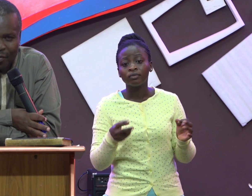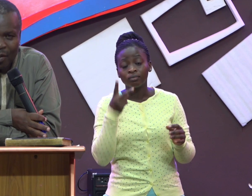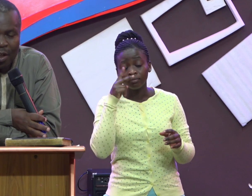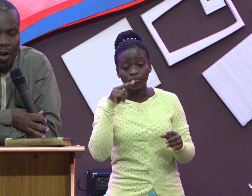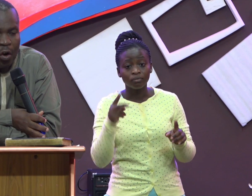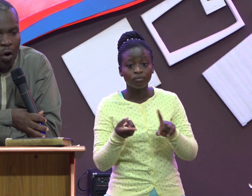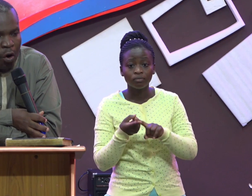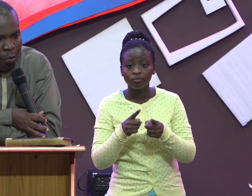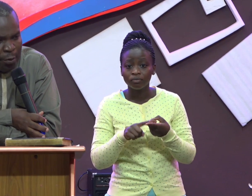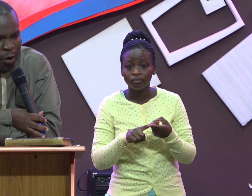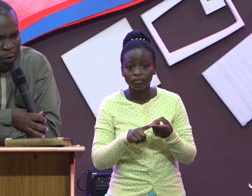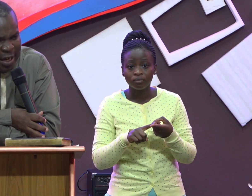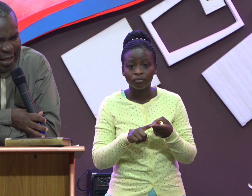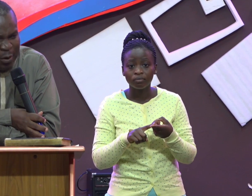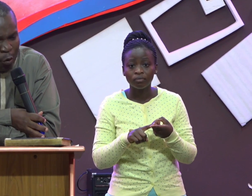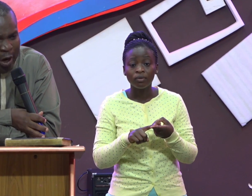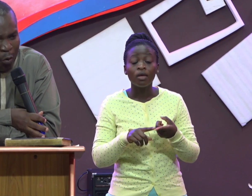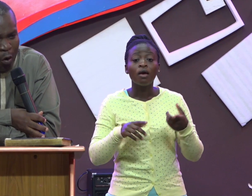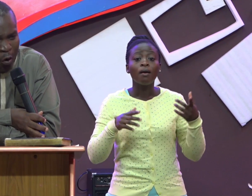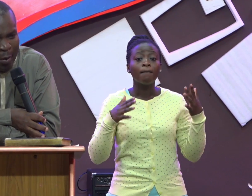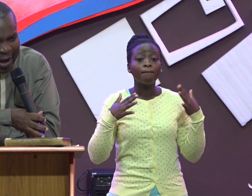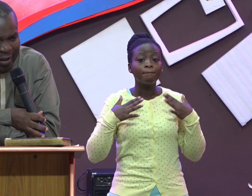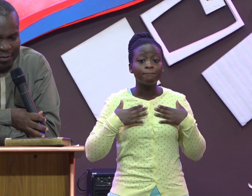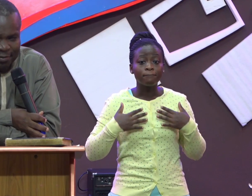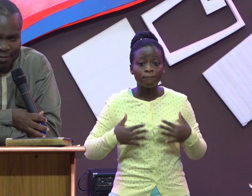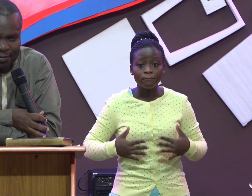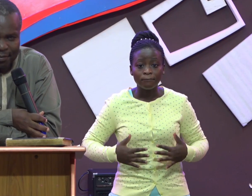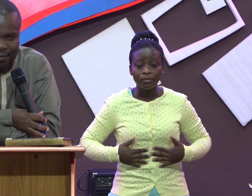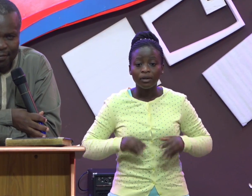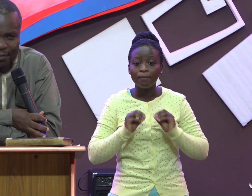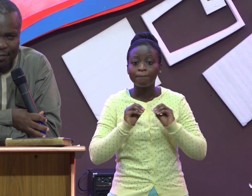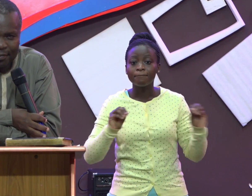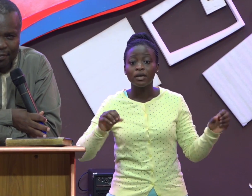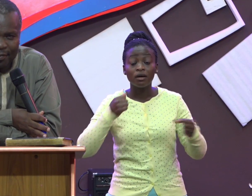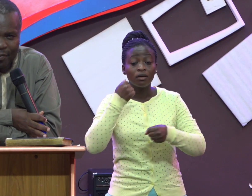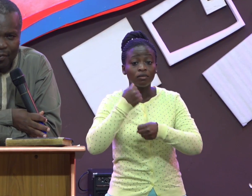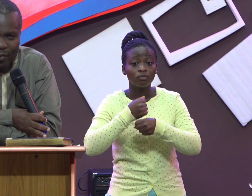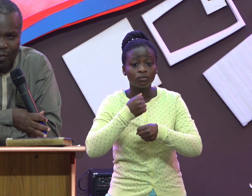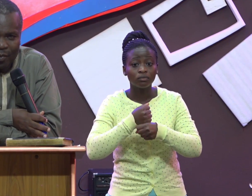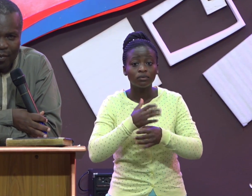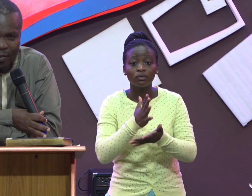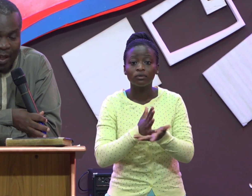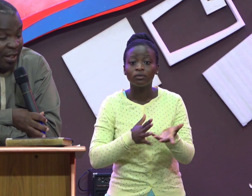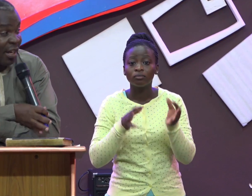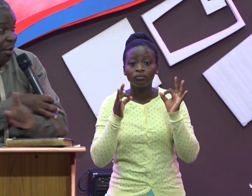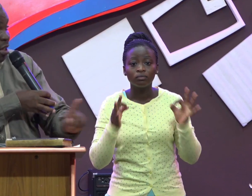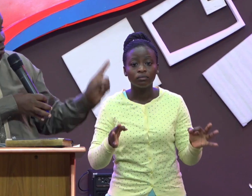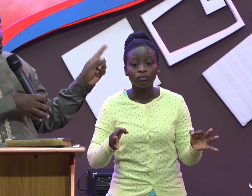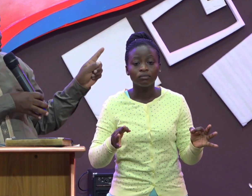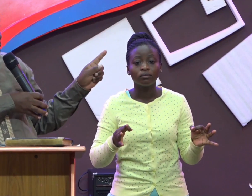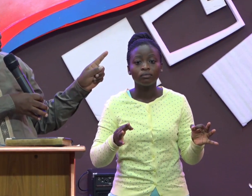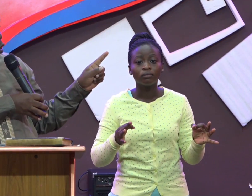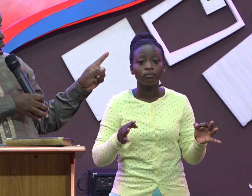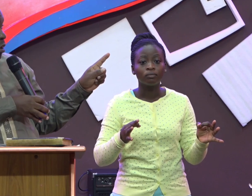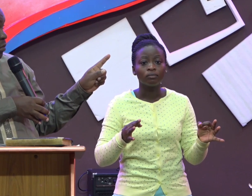Consider brethren. Omubiri ogutaina kye gukola gugongobala. A body that is not doing anything becomes weak. Era kye nalaba ekimu